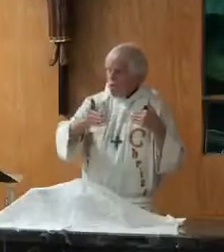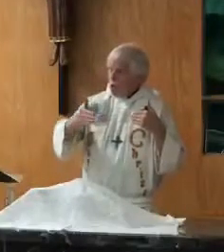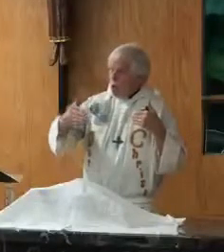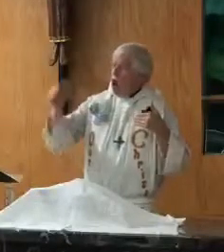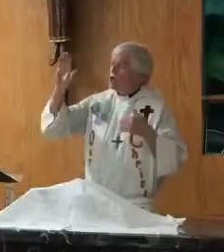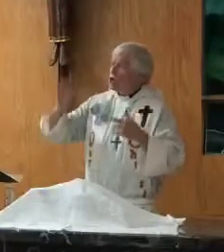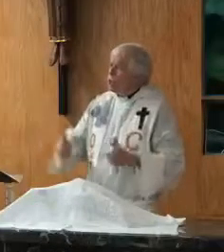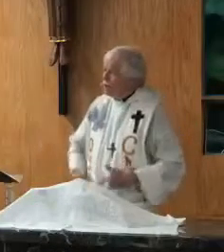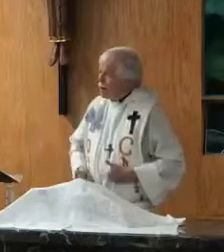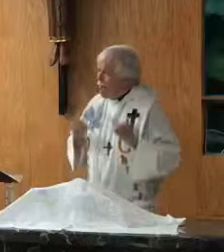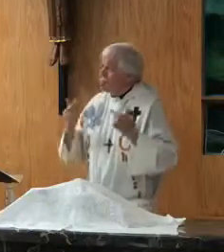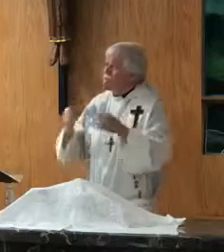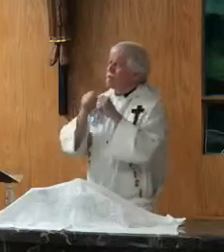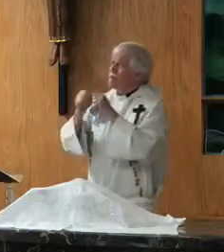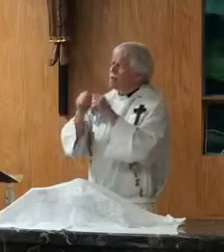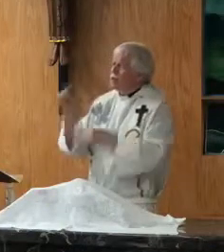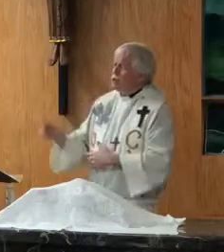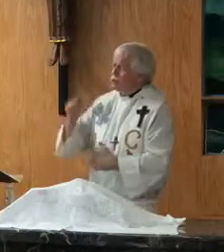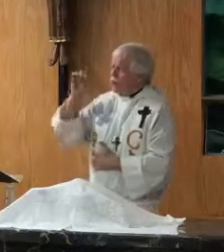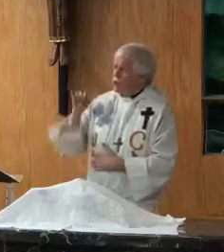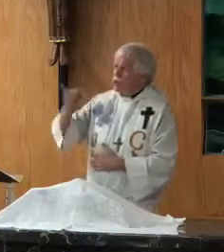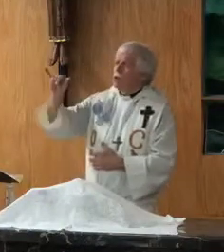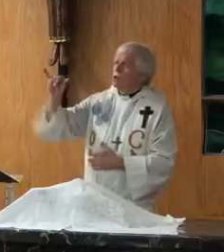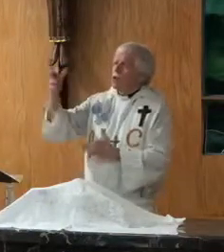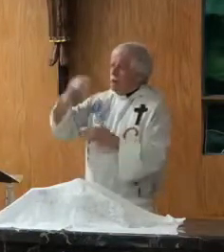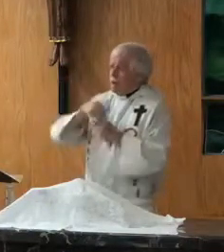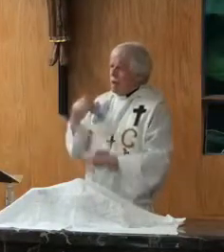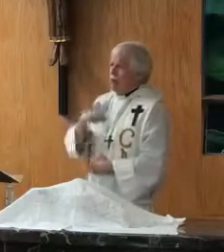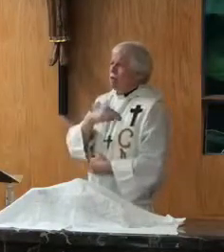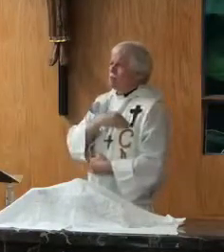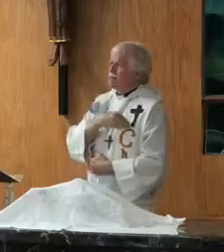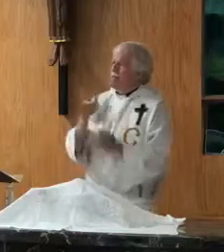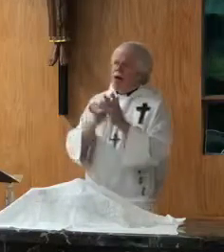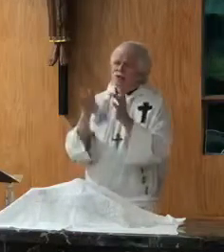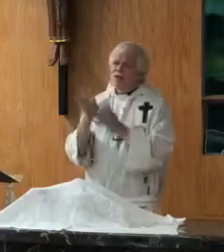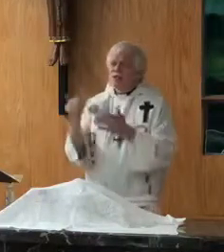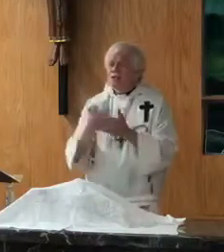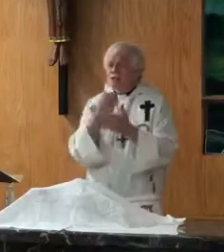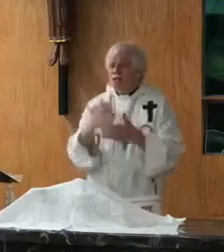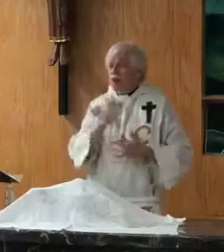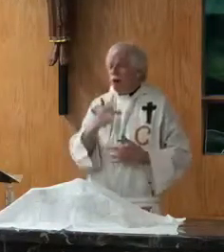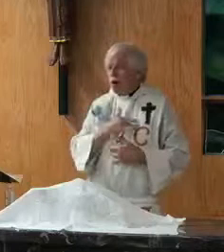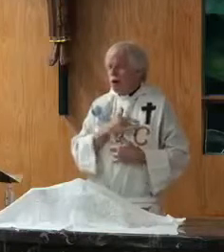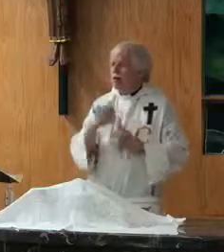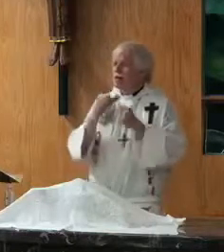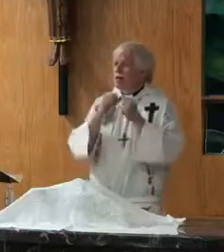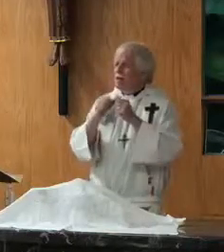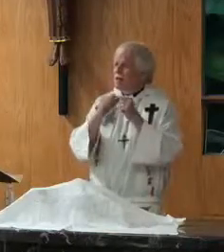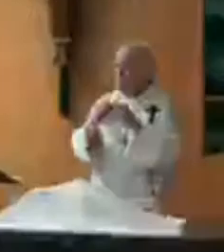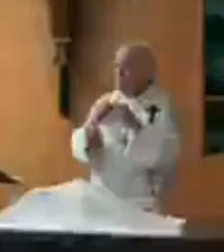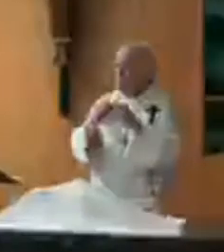but from now on, your life that continues eternal in us as Jesus' new